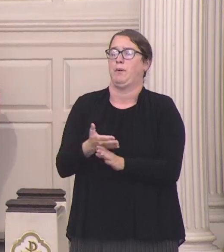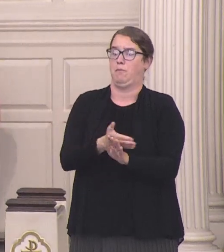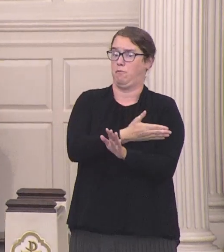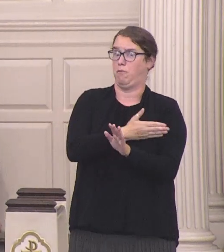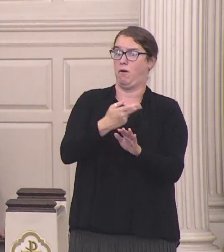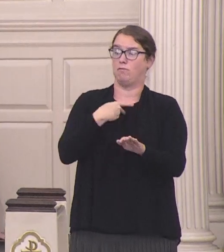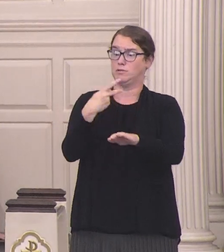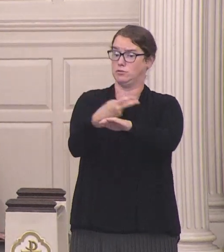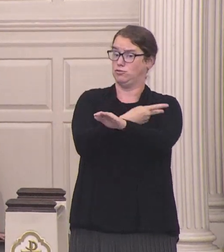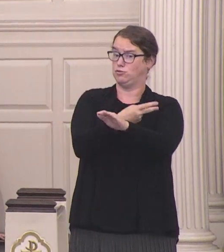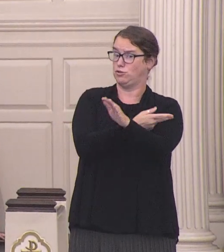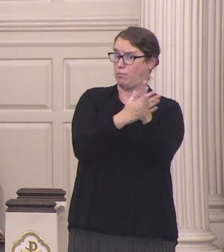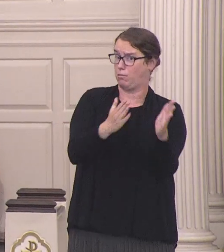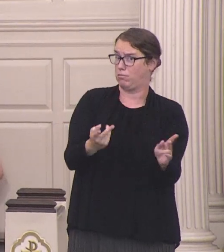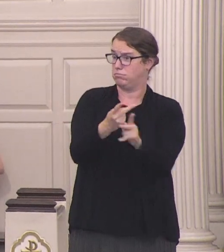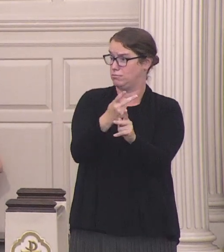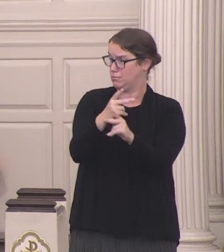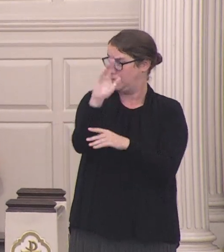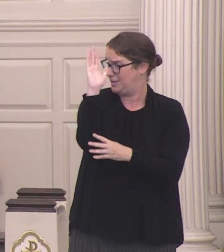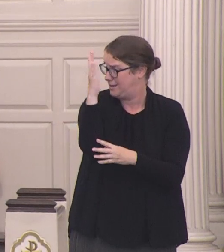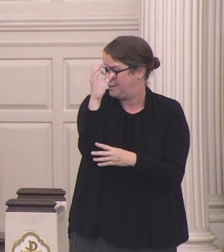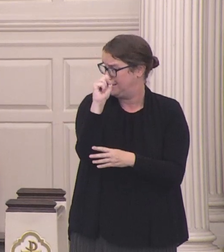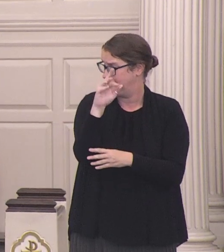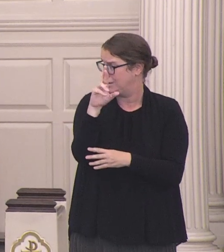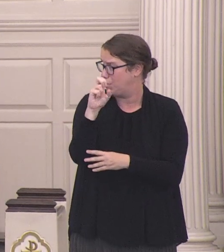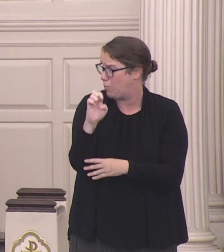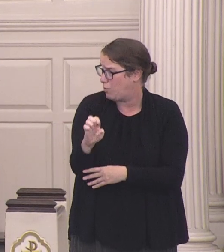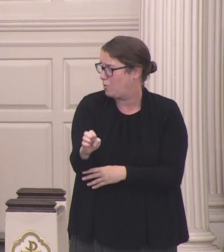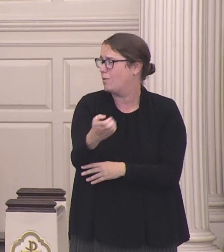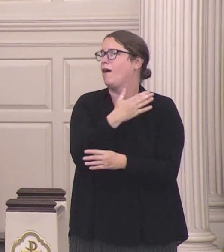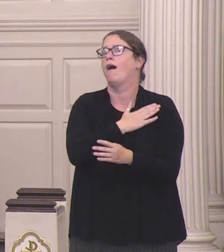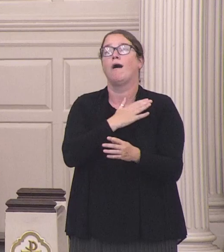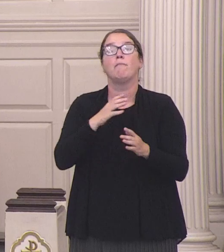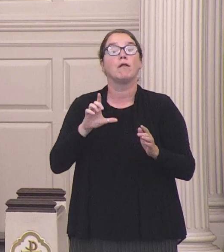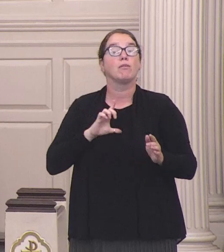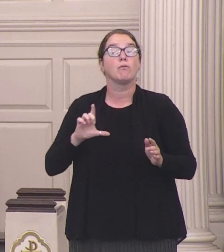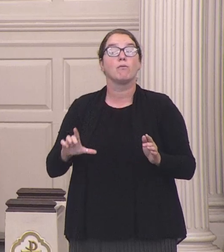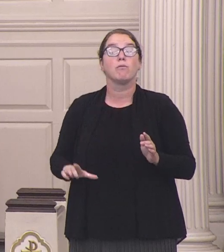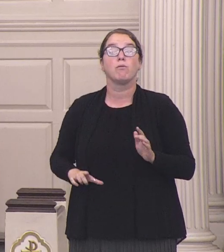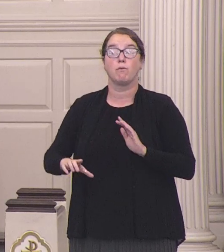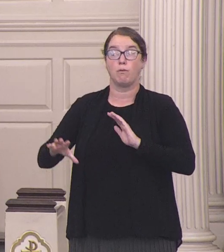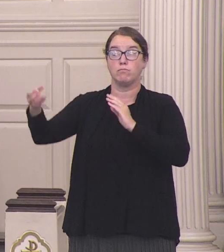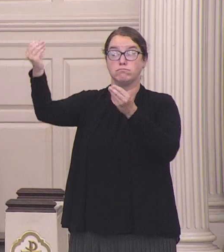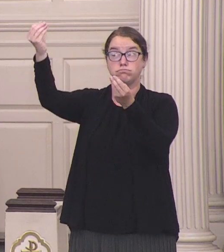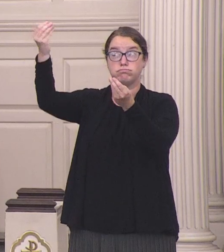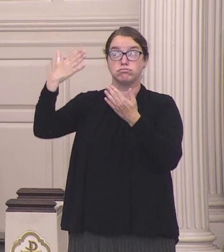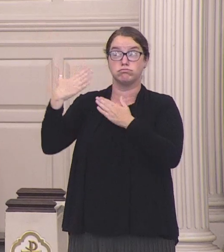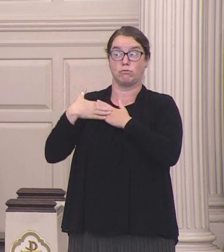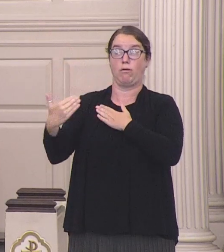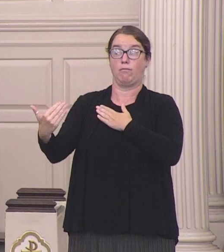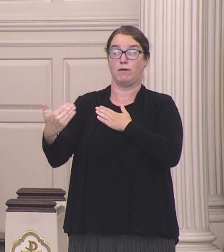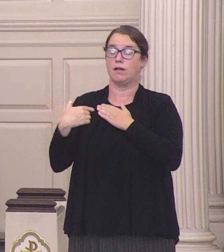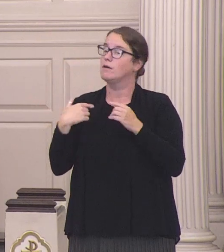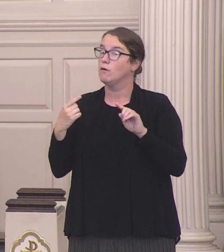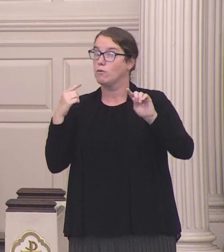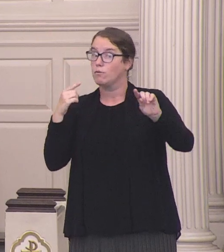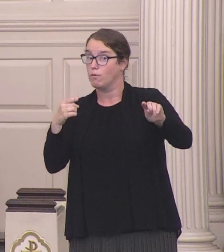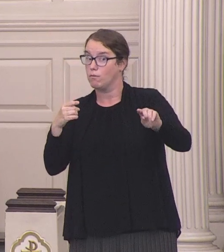The Lord took me from following the flock and said to me, 'Go, prophesy to my people